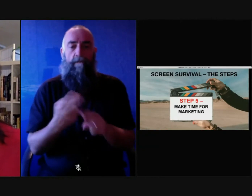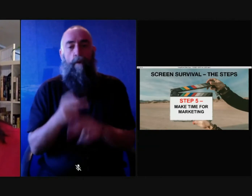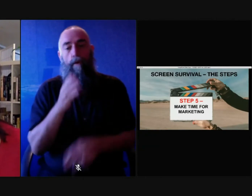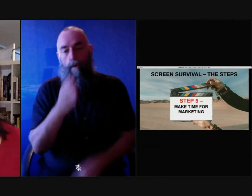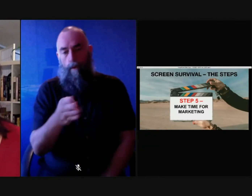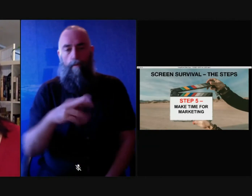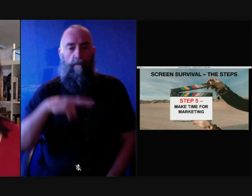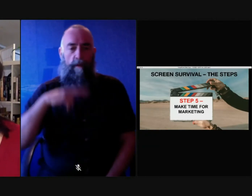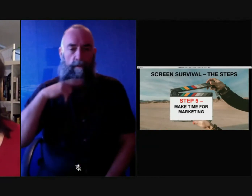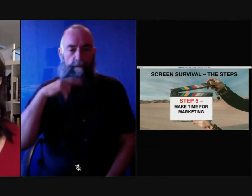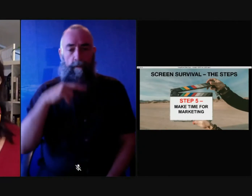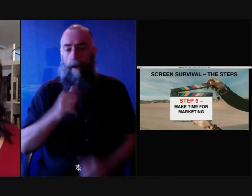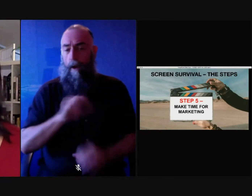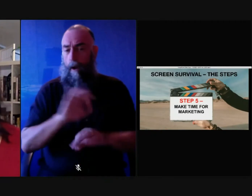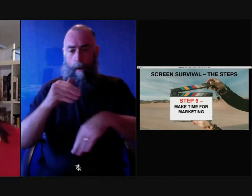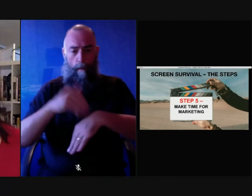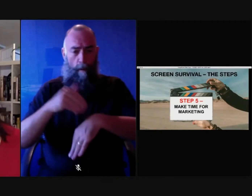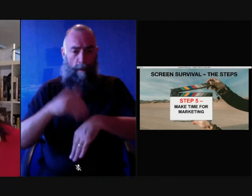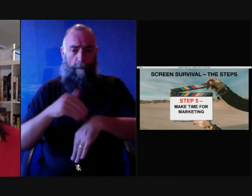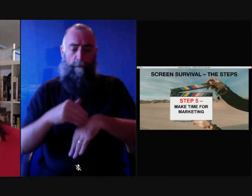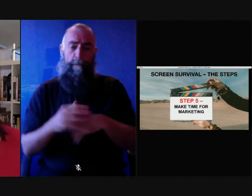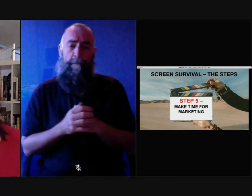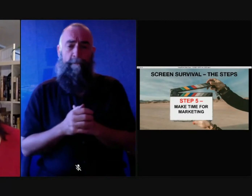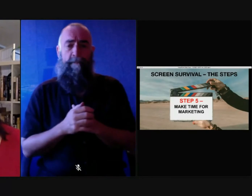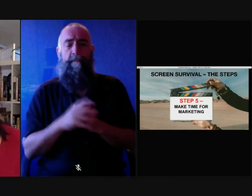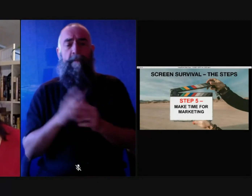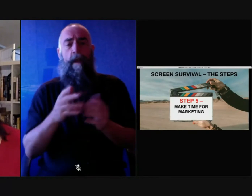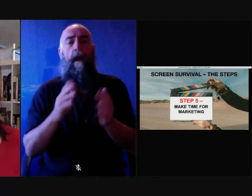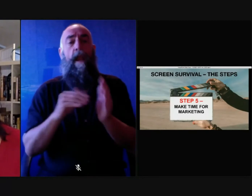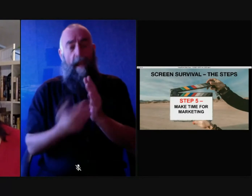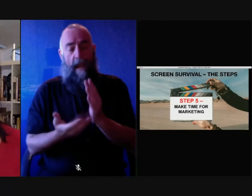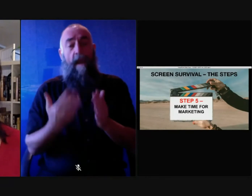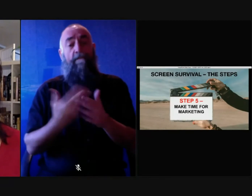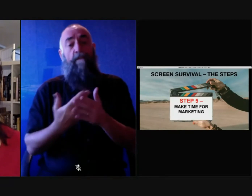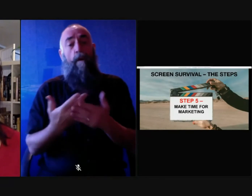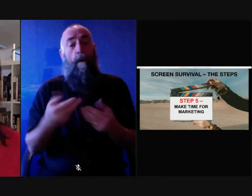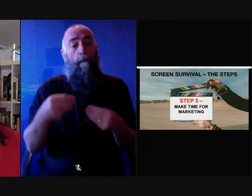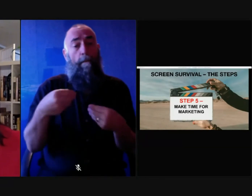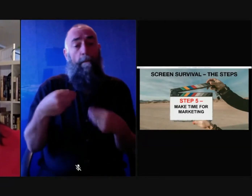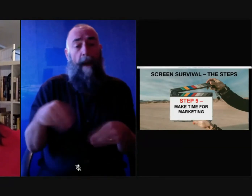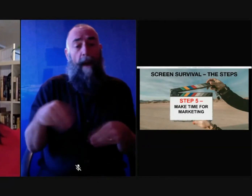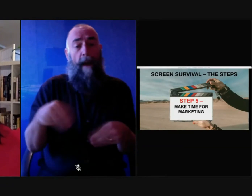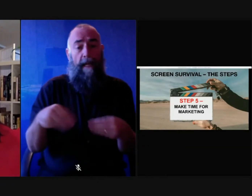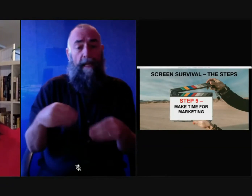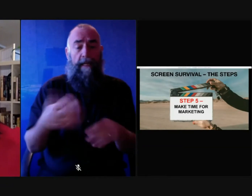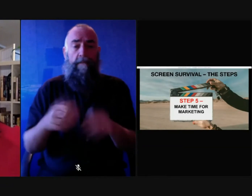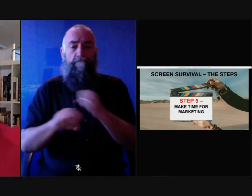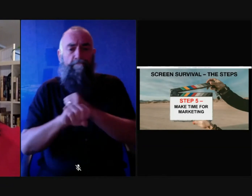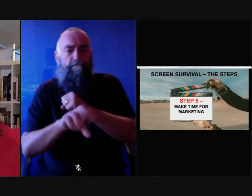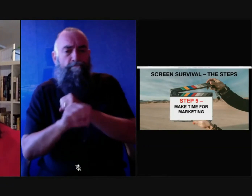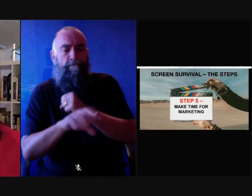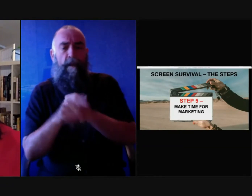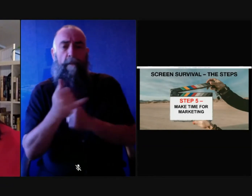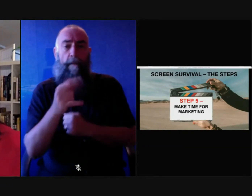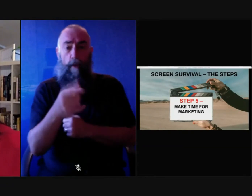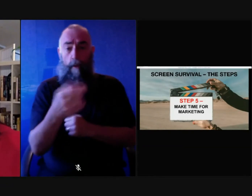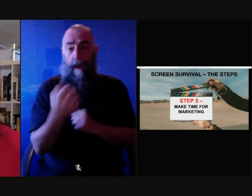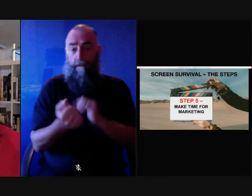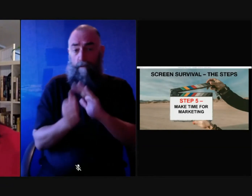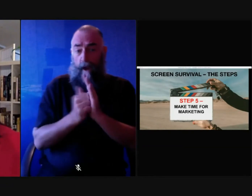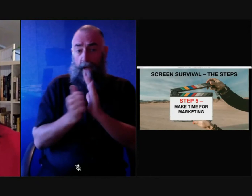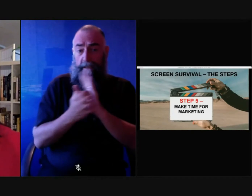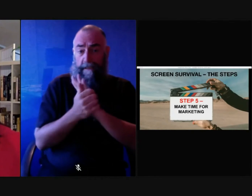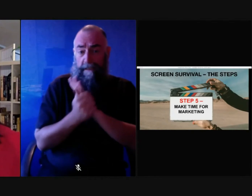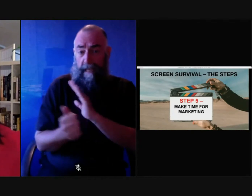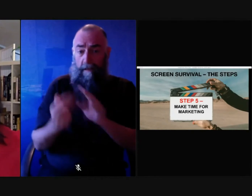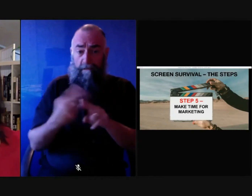problem. So, making time for marketing. If you feel that you have the capacity for it, let's have a bit of a chat about it.